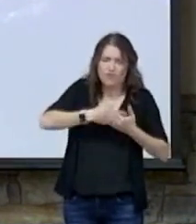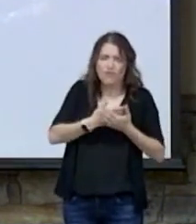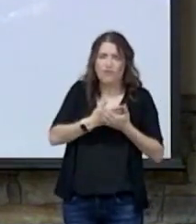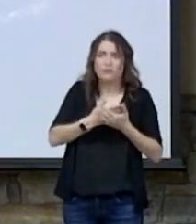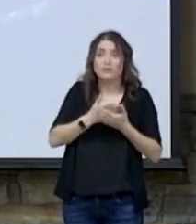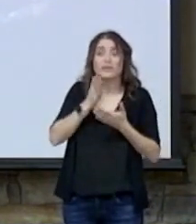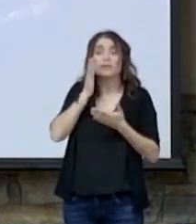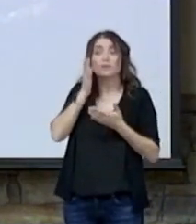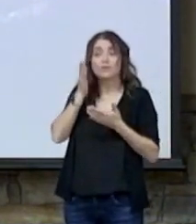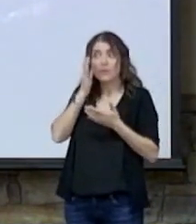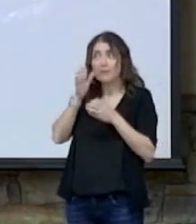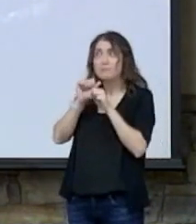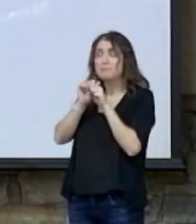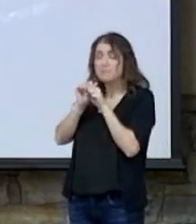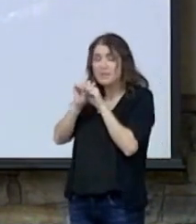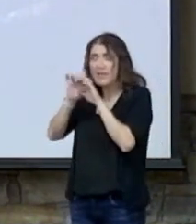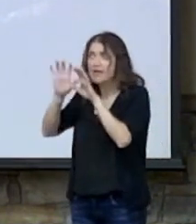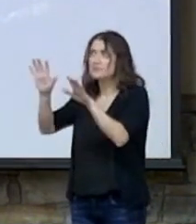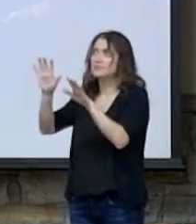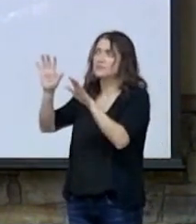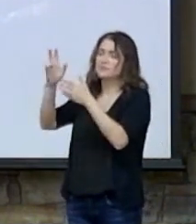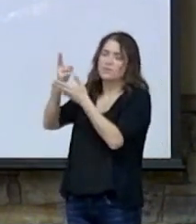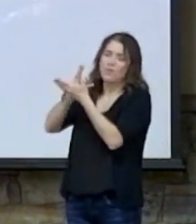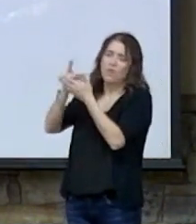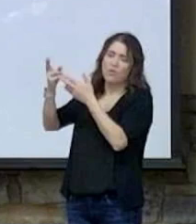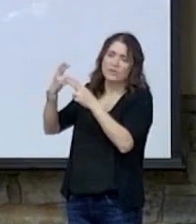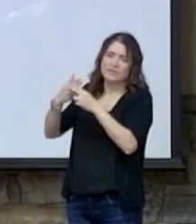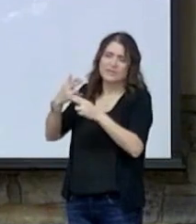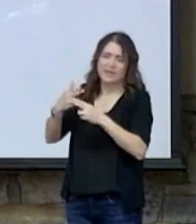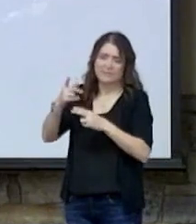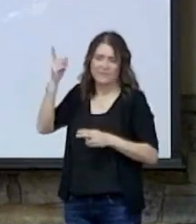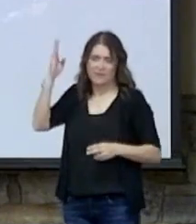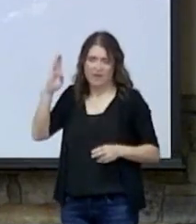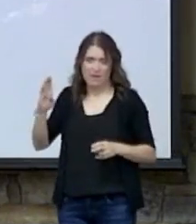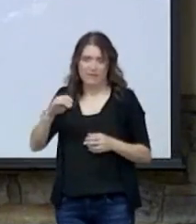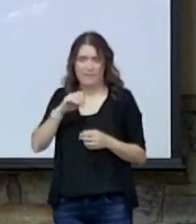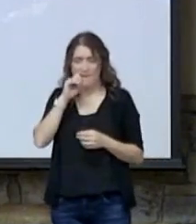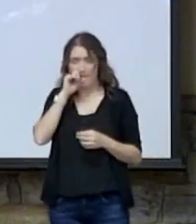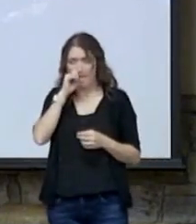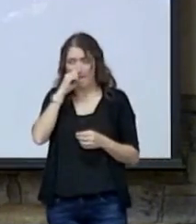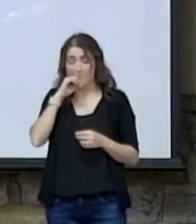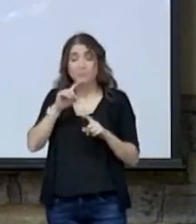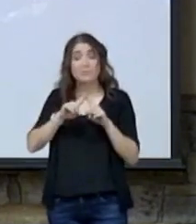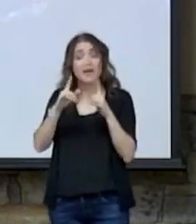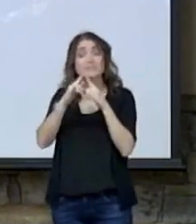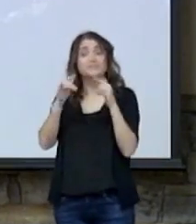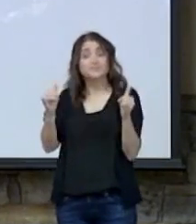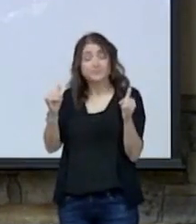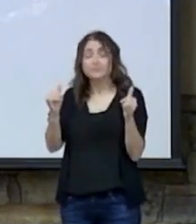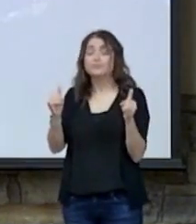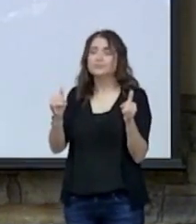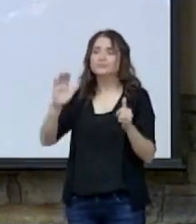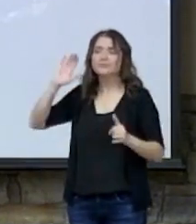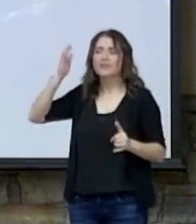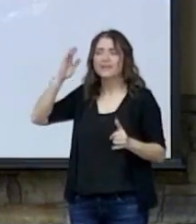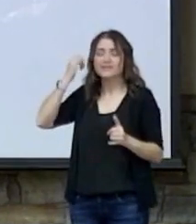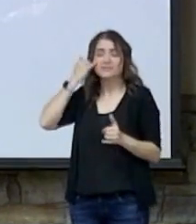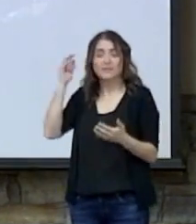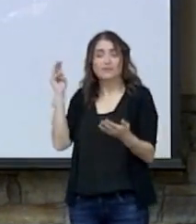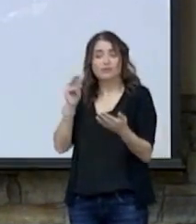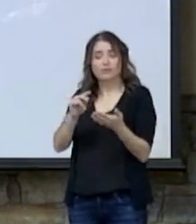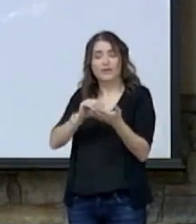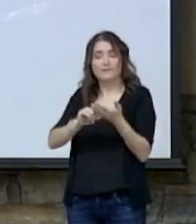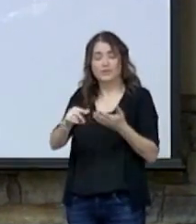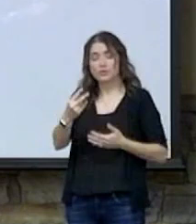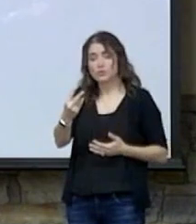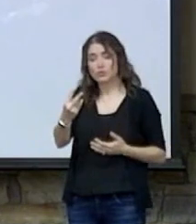going to bless the holy name of God in every way. But at the same time, it almost seems, if you look at verse 2, bless